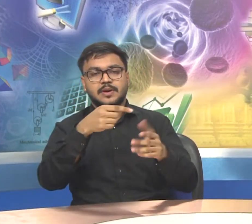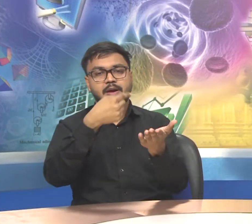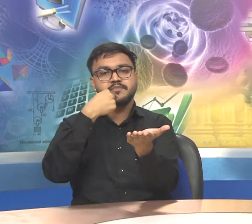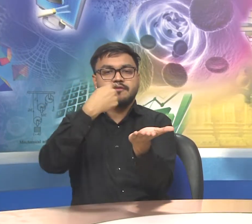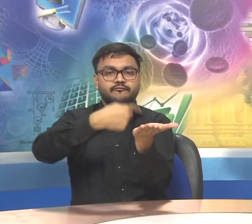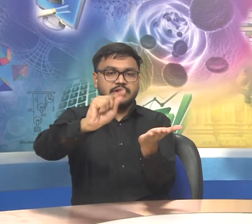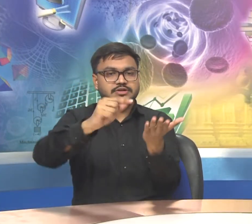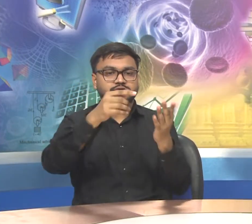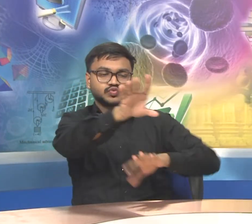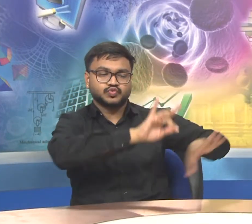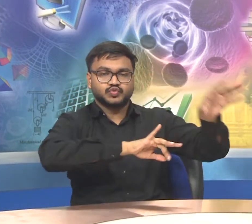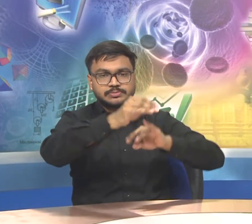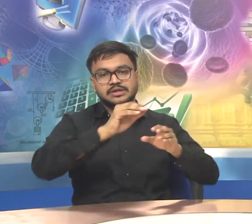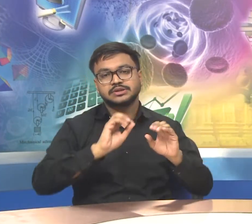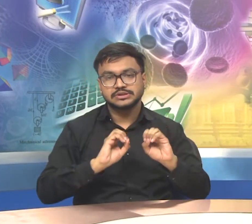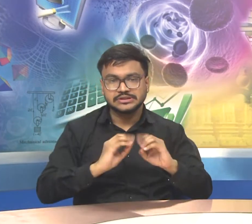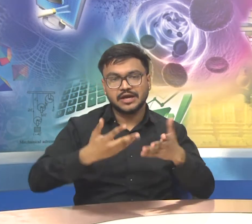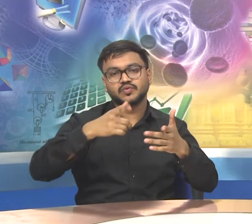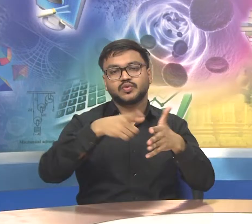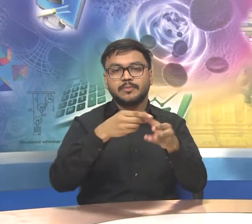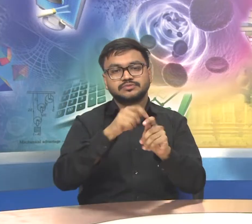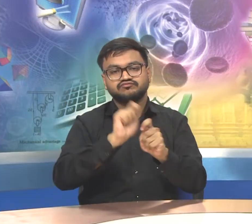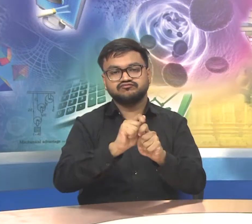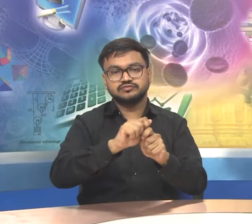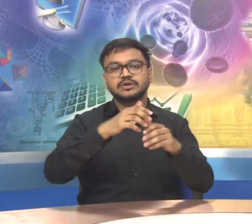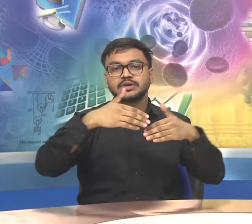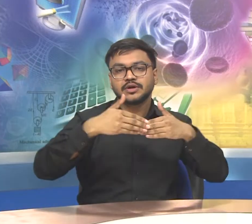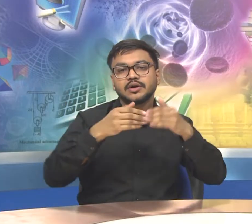is called the Chief Justice of India.